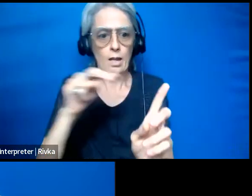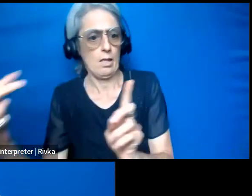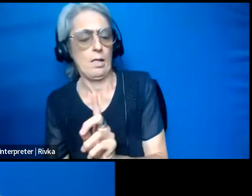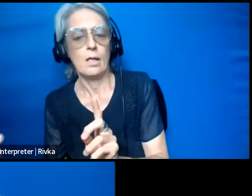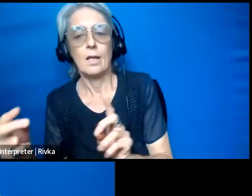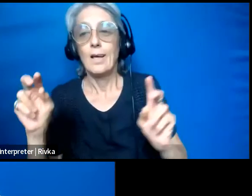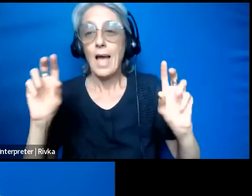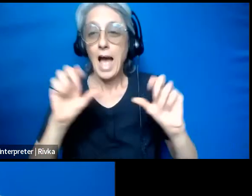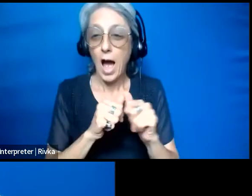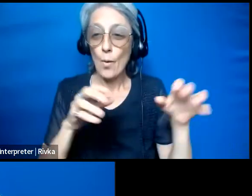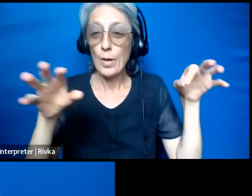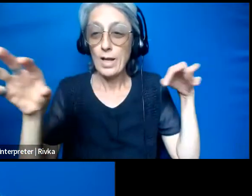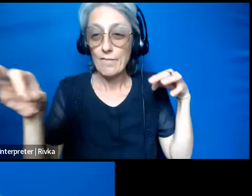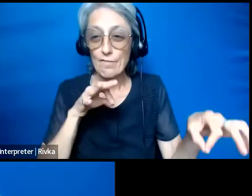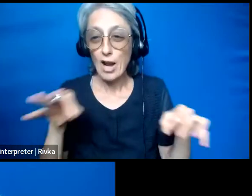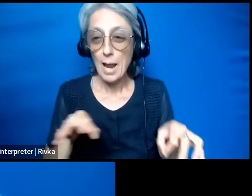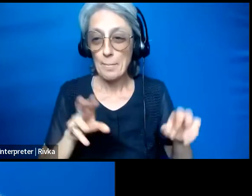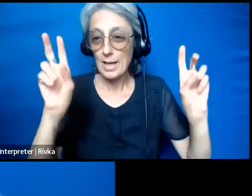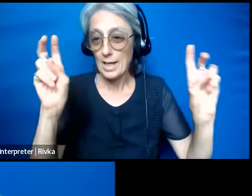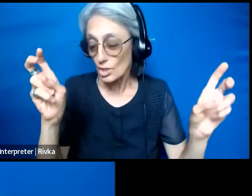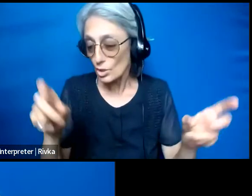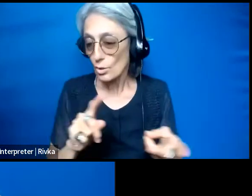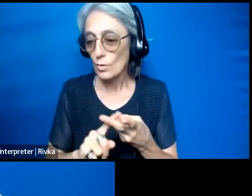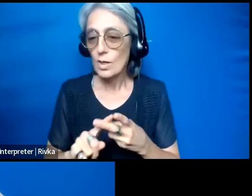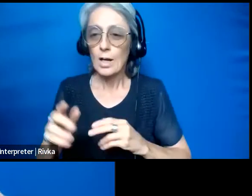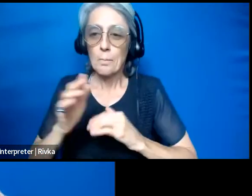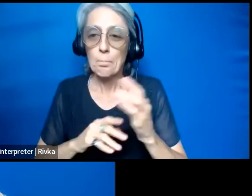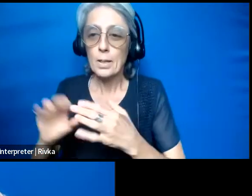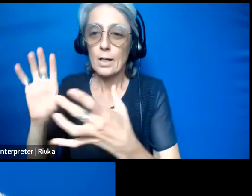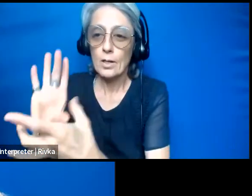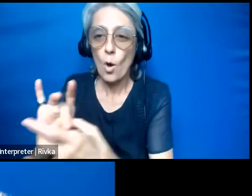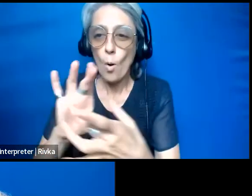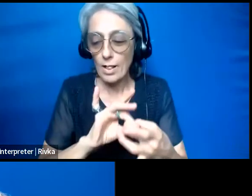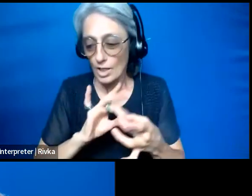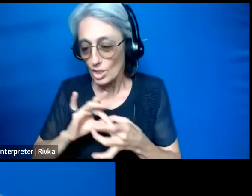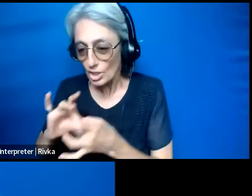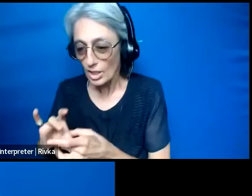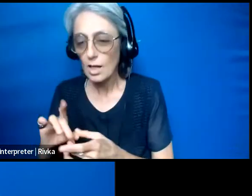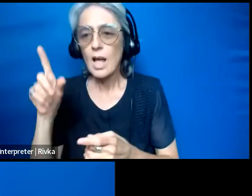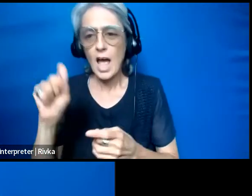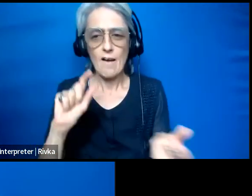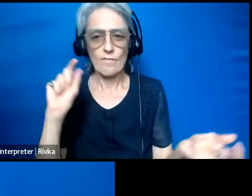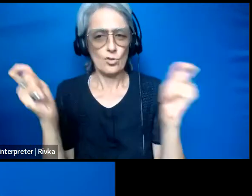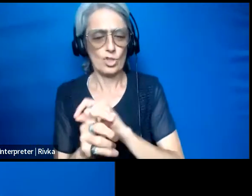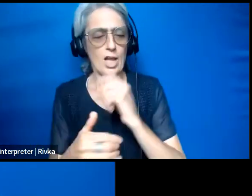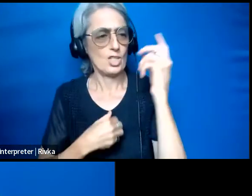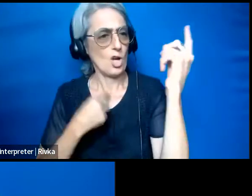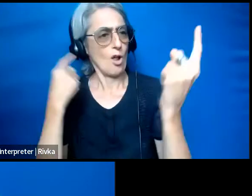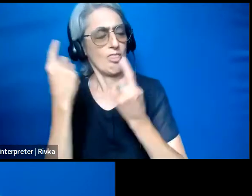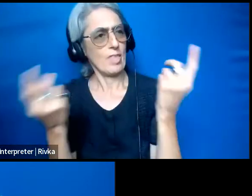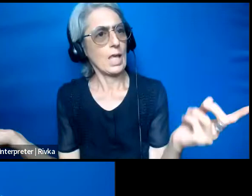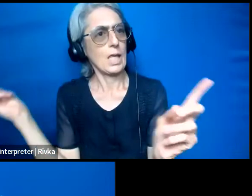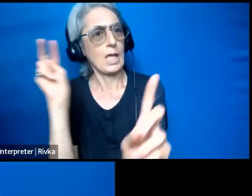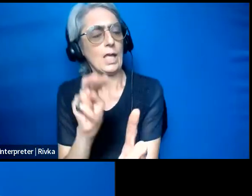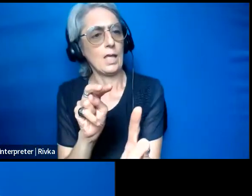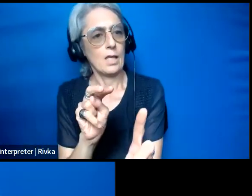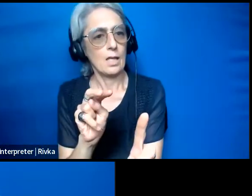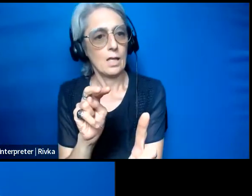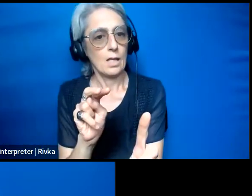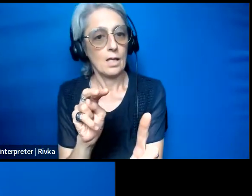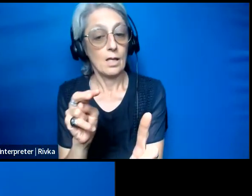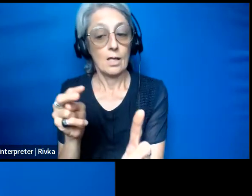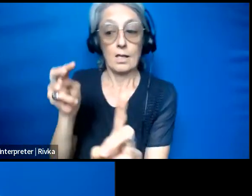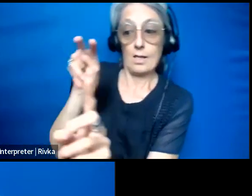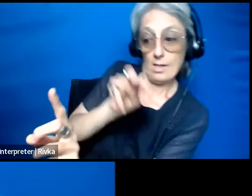coalition building, rethink it from the point of view. What advice would you give to a person who is